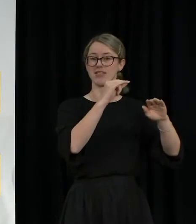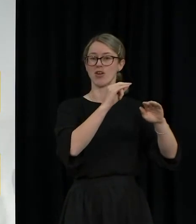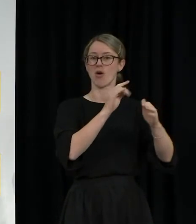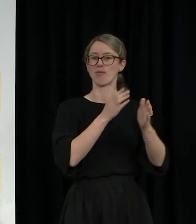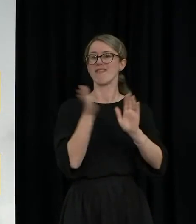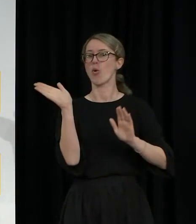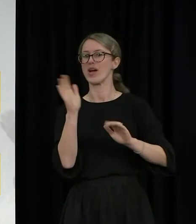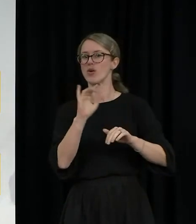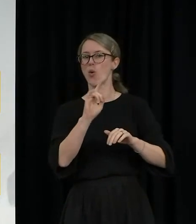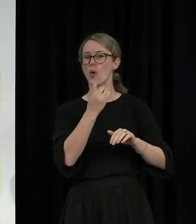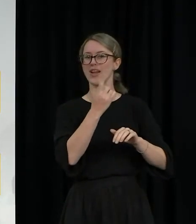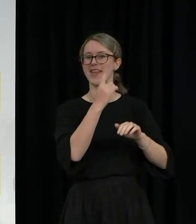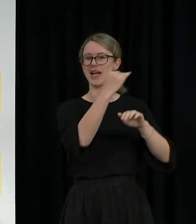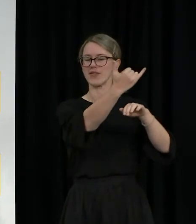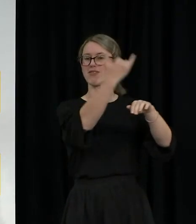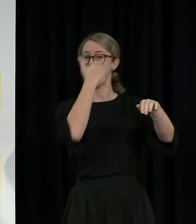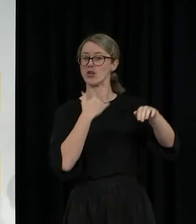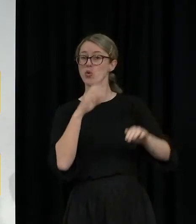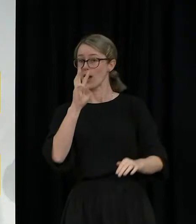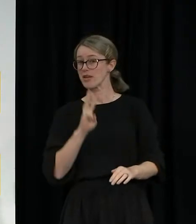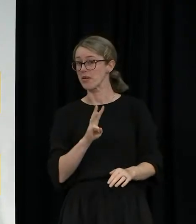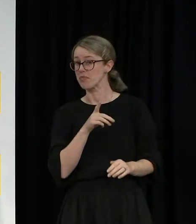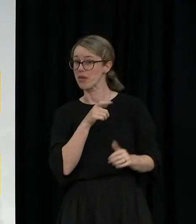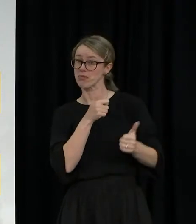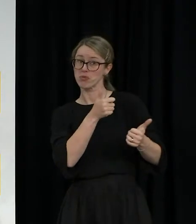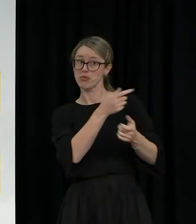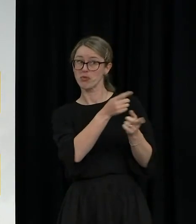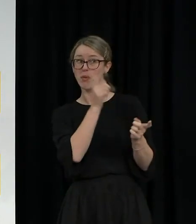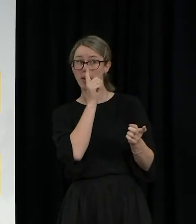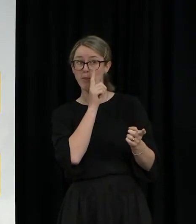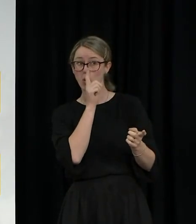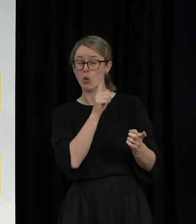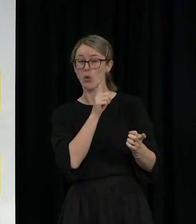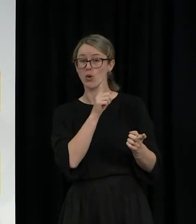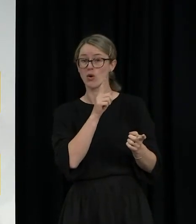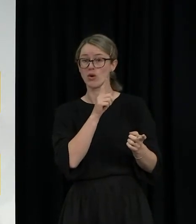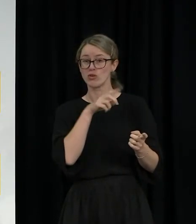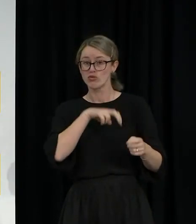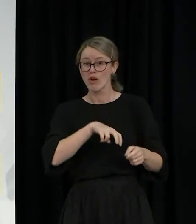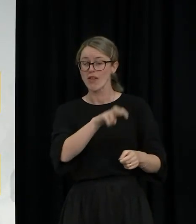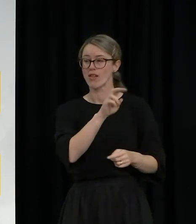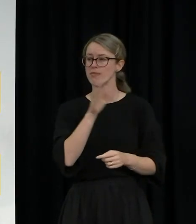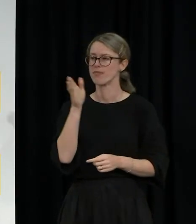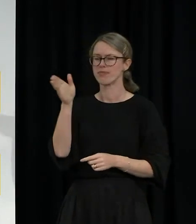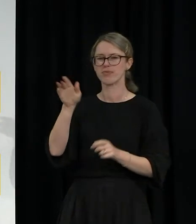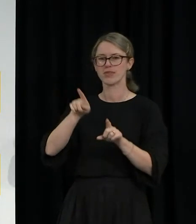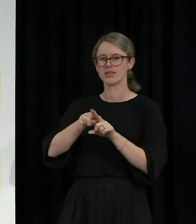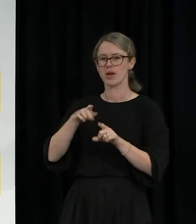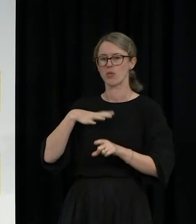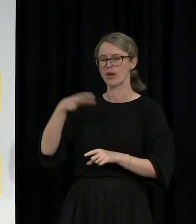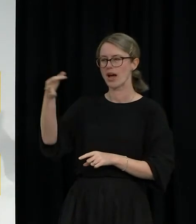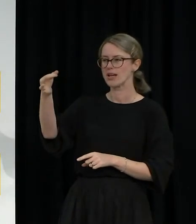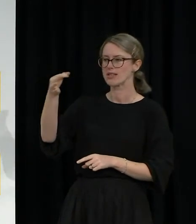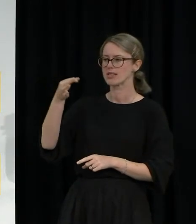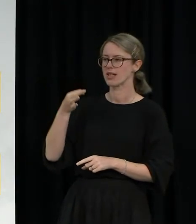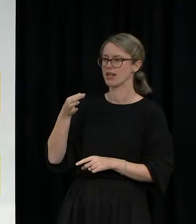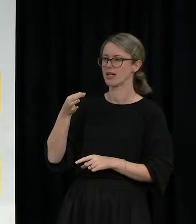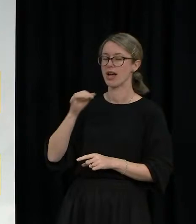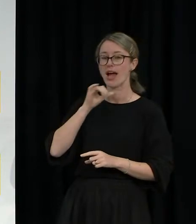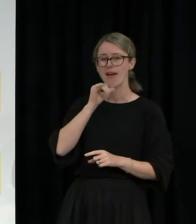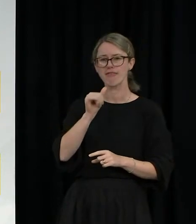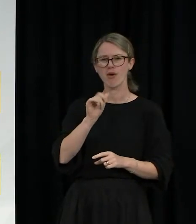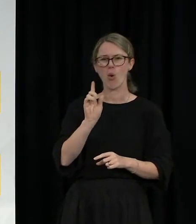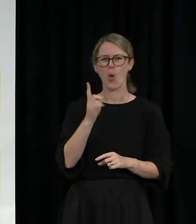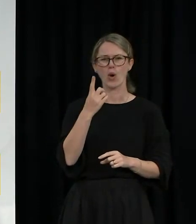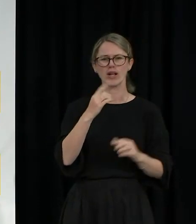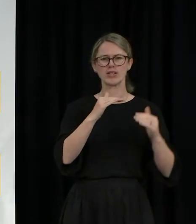them to Wellington. That opens up some possibilities for people, particularly for tourism reasons, to move. Change though, if, for example, it went down to level 2